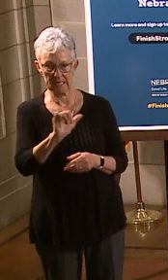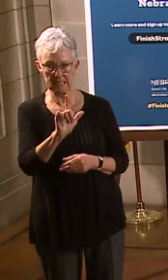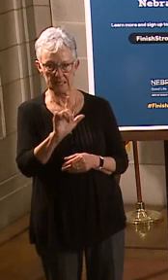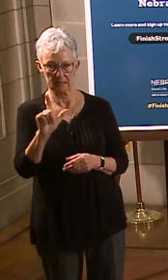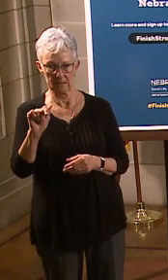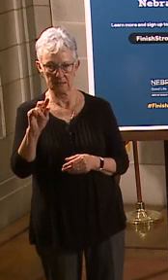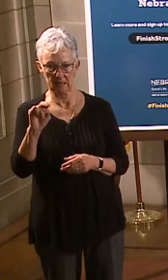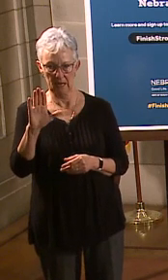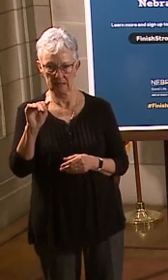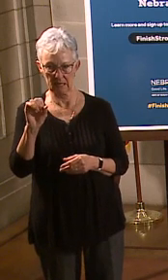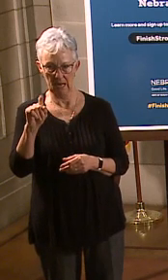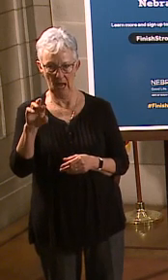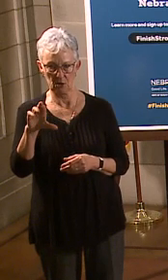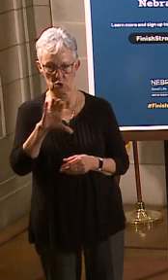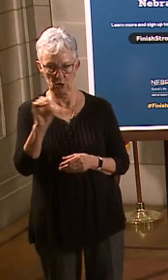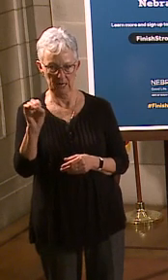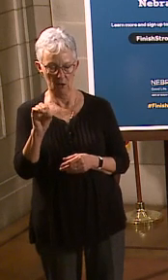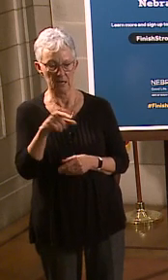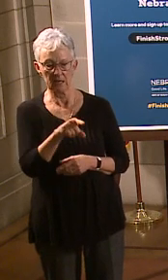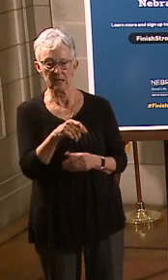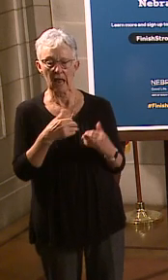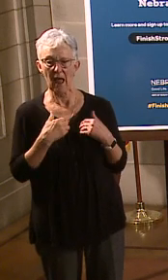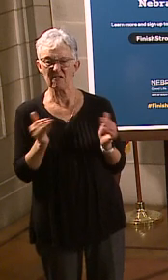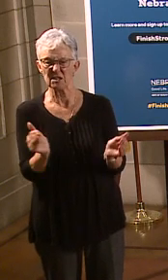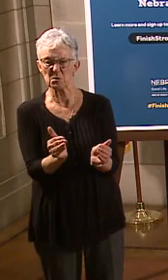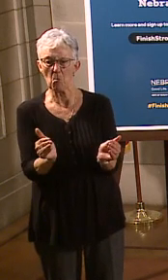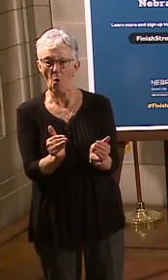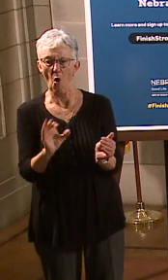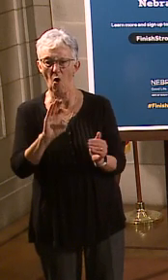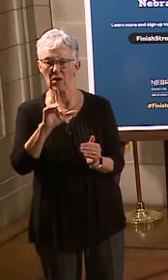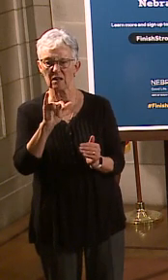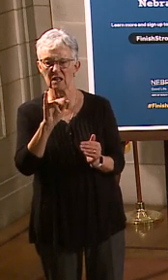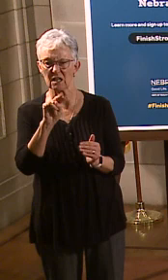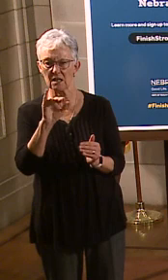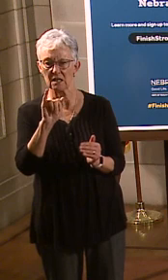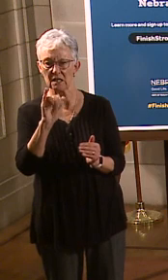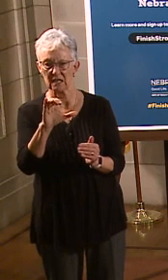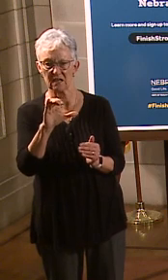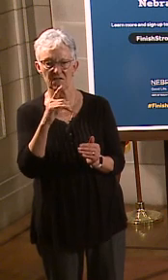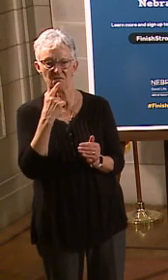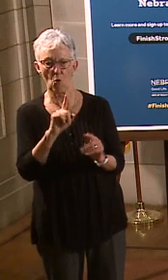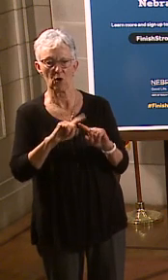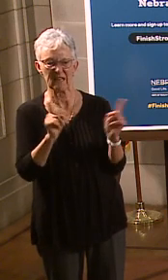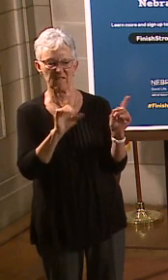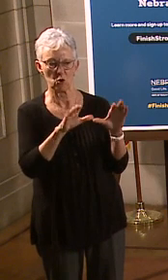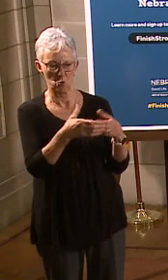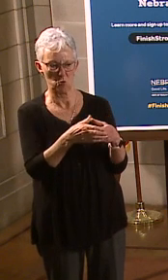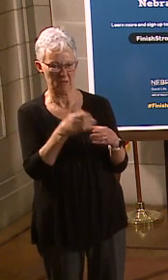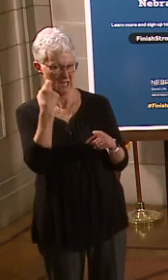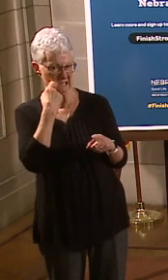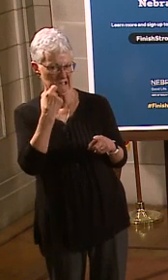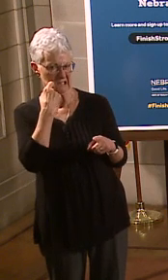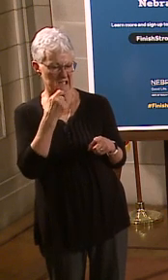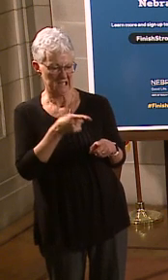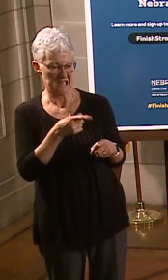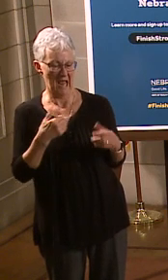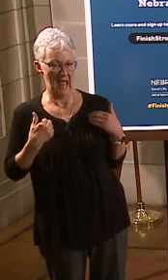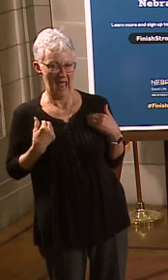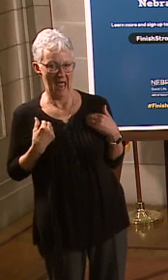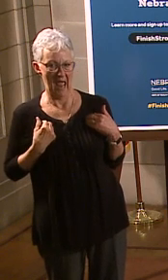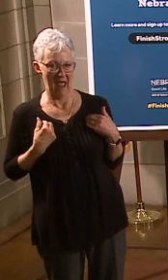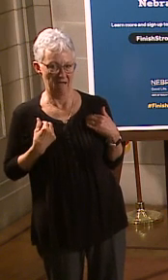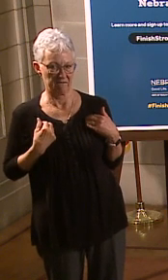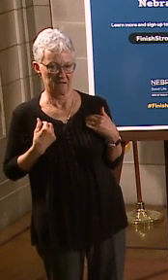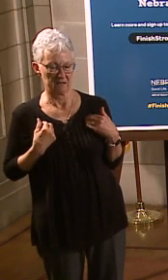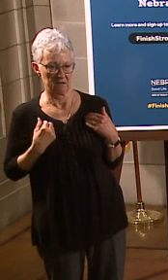smaller vaccine clinics for different groups of people. One of those was for the Hispanic Latino community. Has that happened yet?